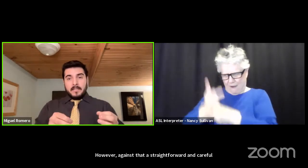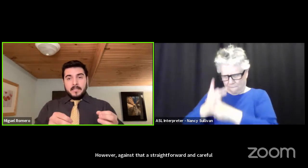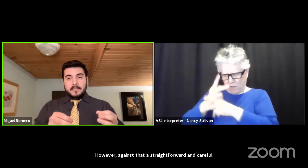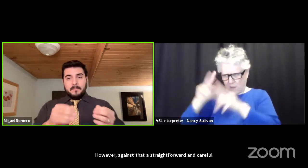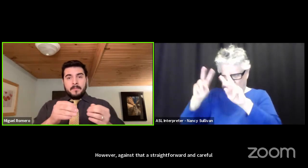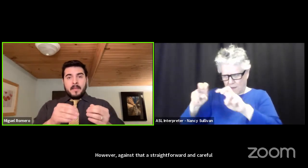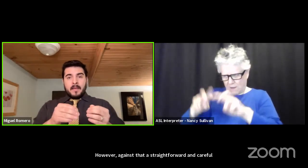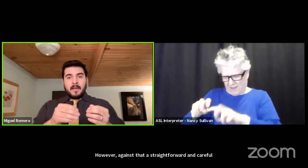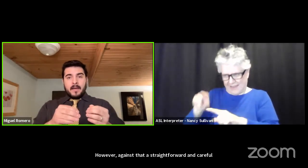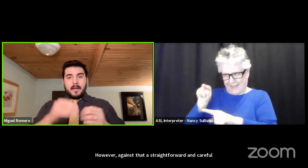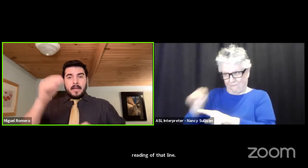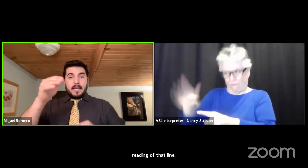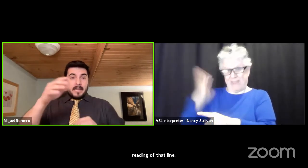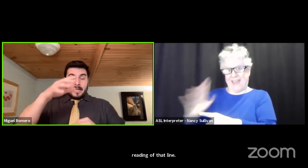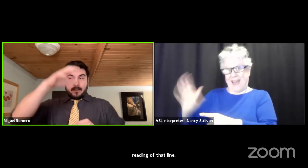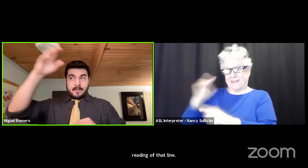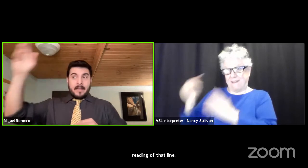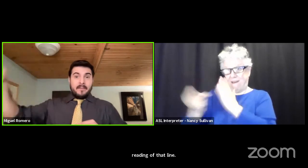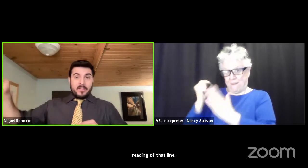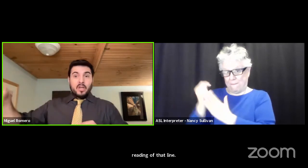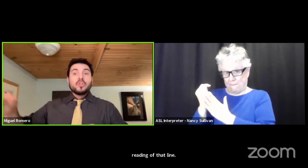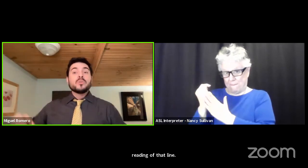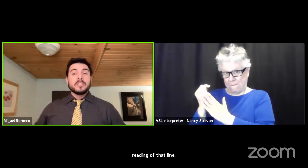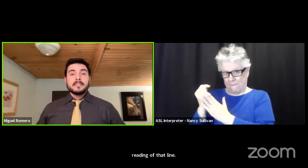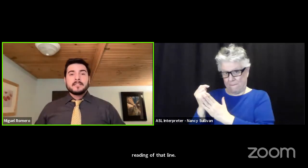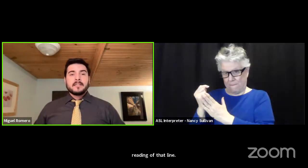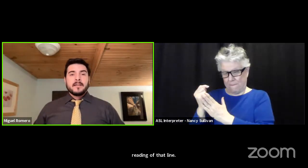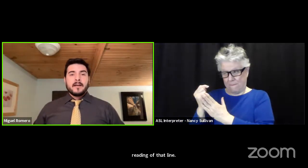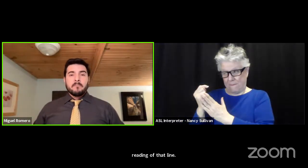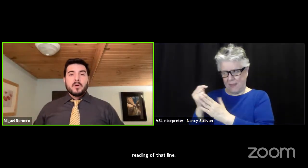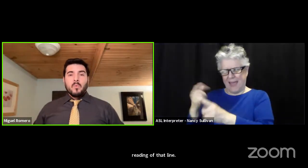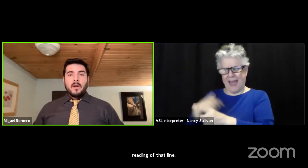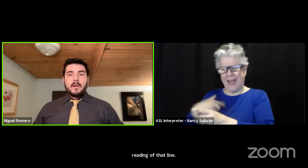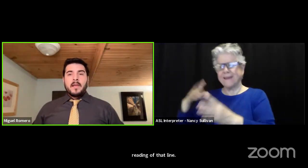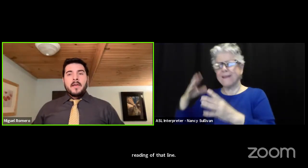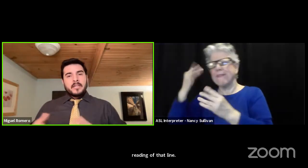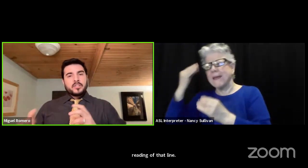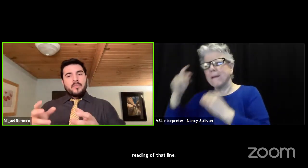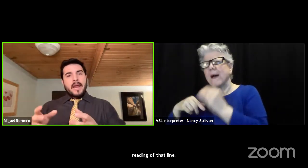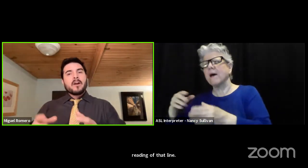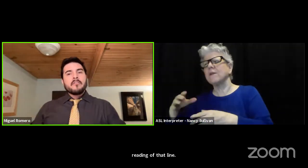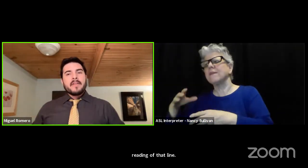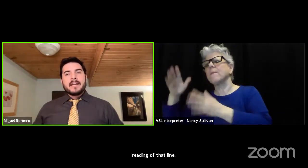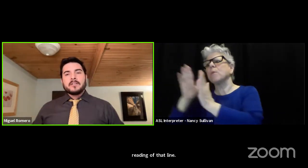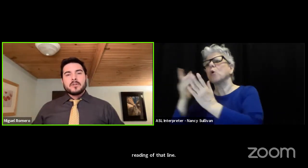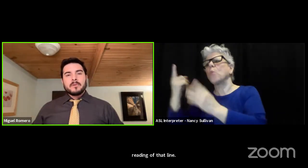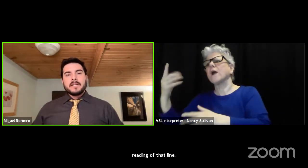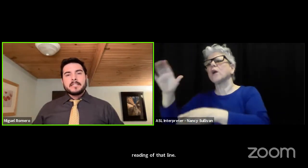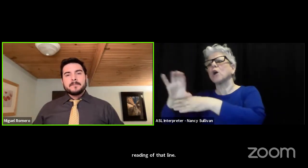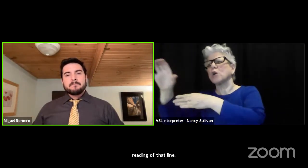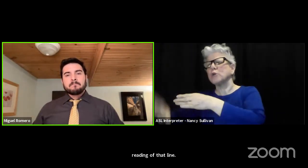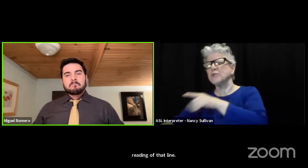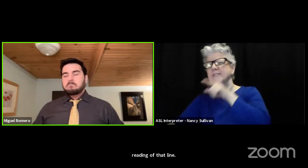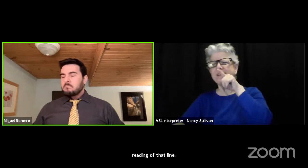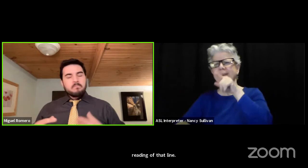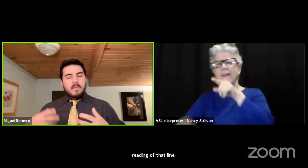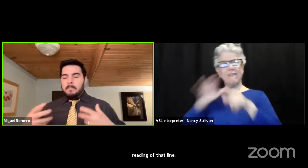immediate context and in light of the conclusions of Book One, they show the error of that